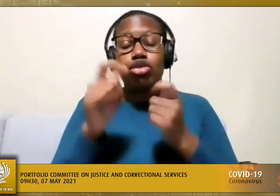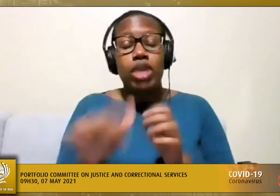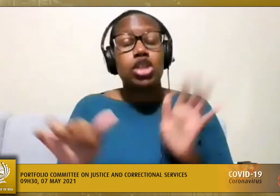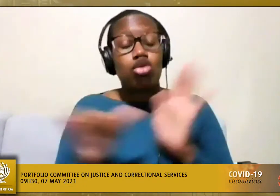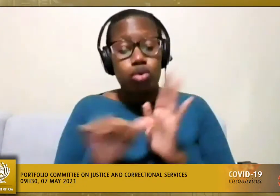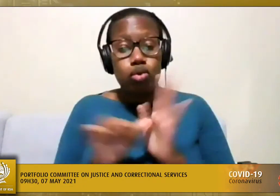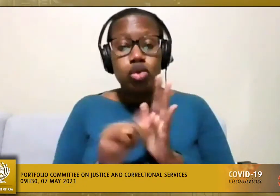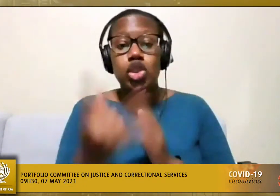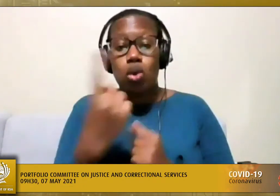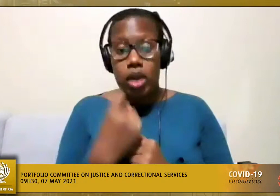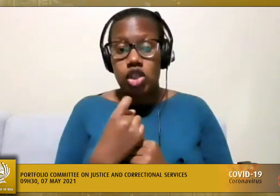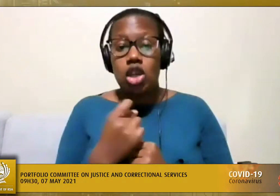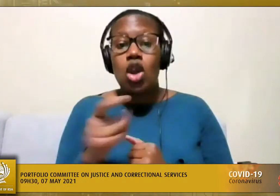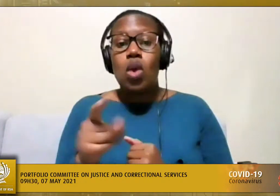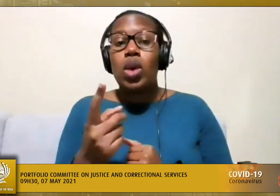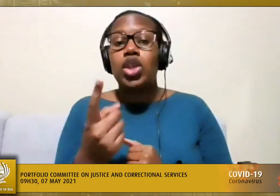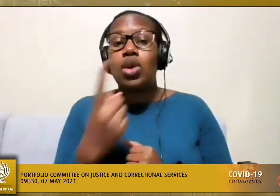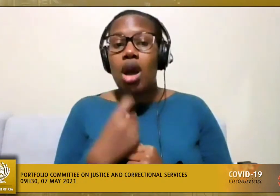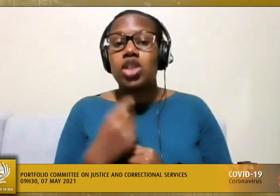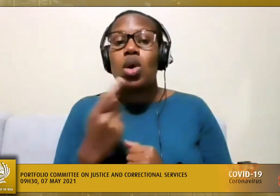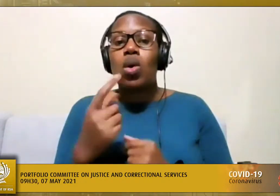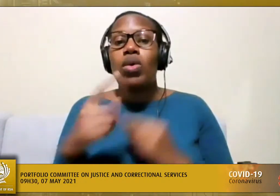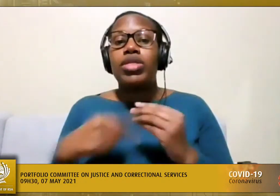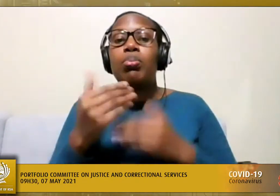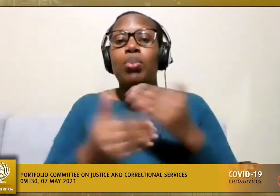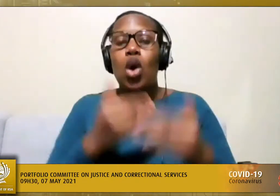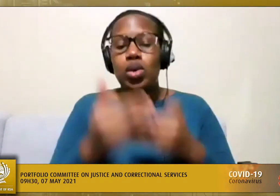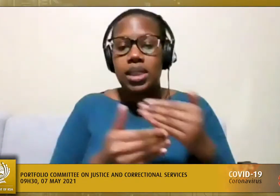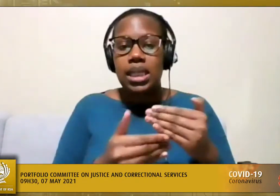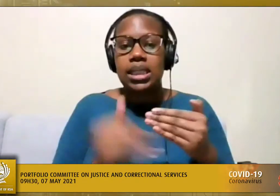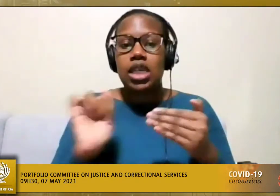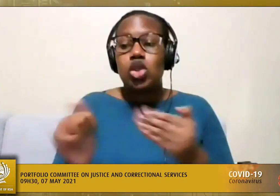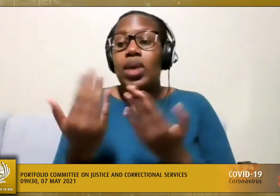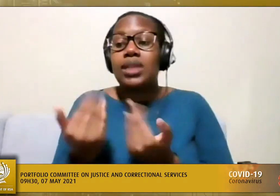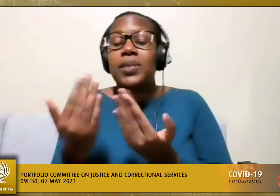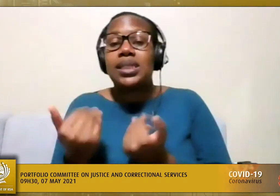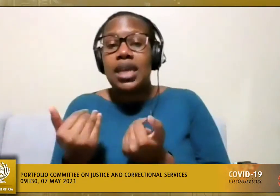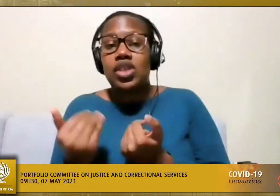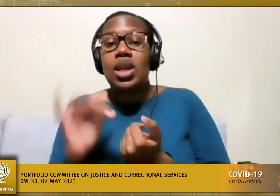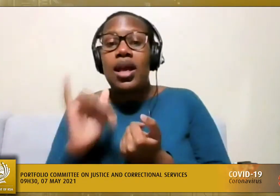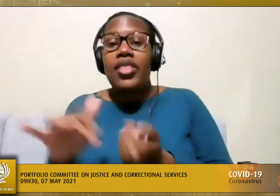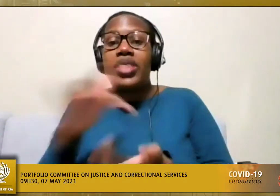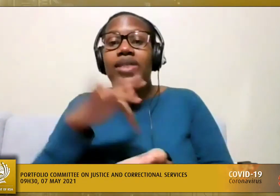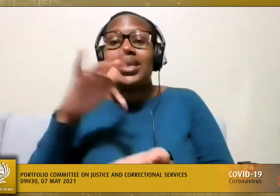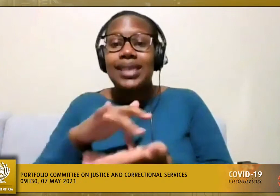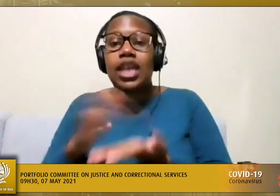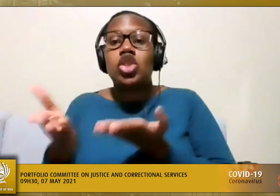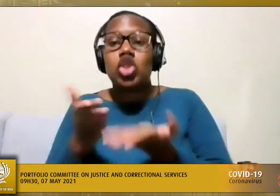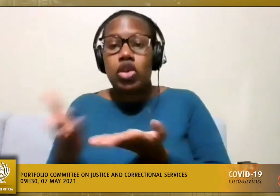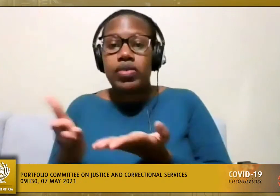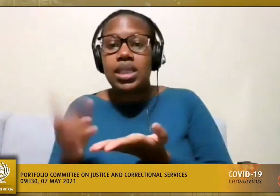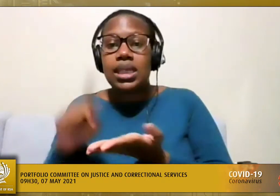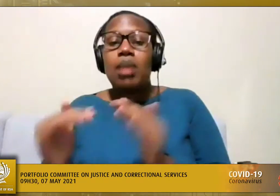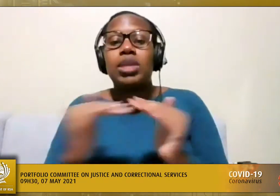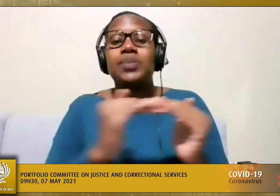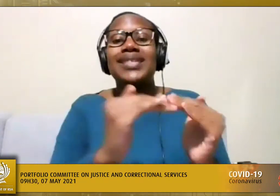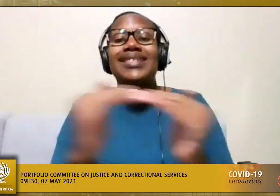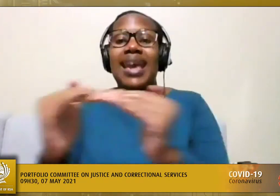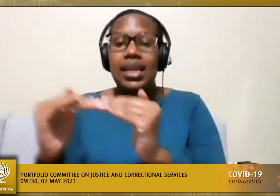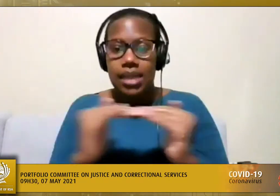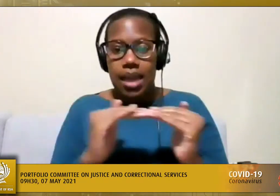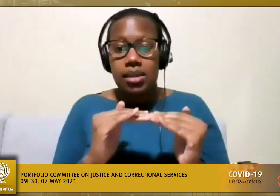when you ask what about the process as your expectation was that the site services are standardized yes they